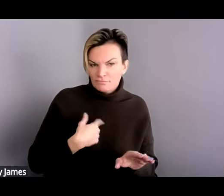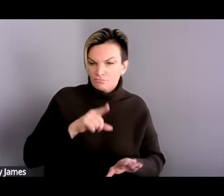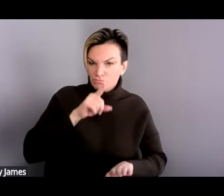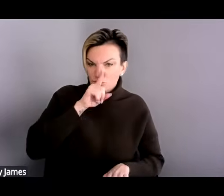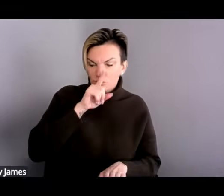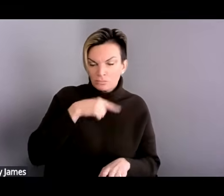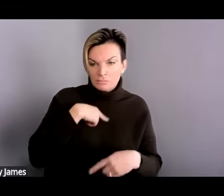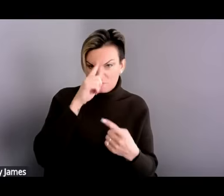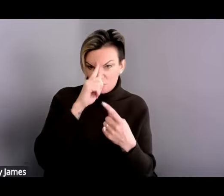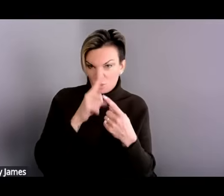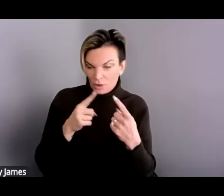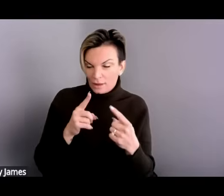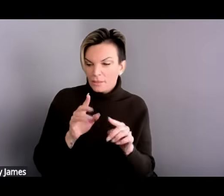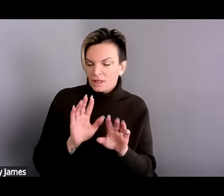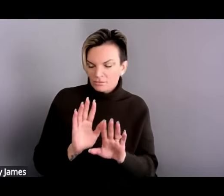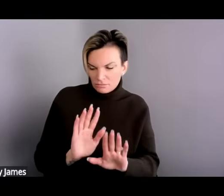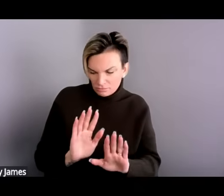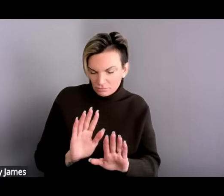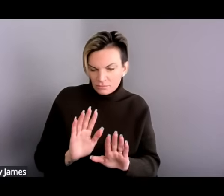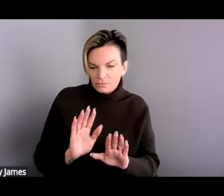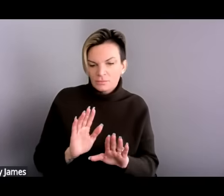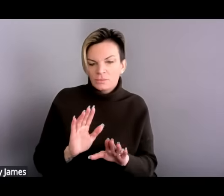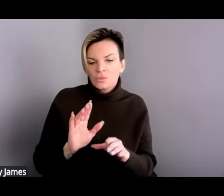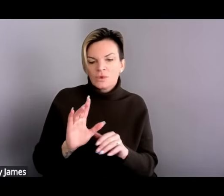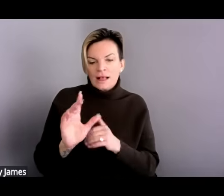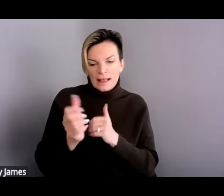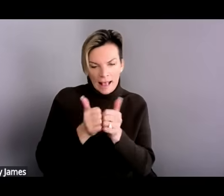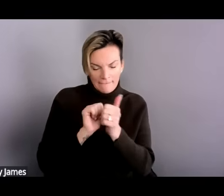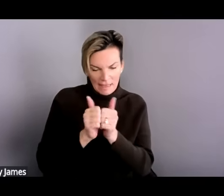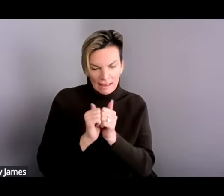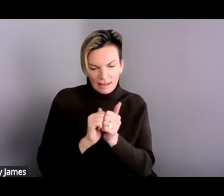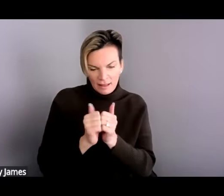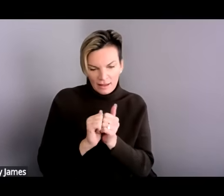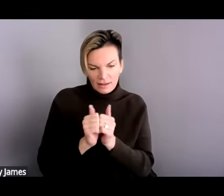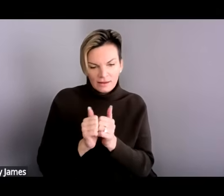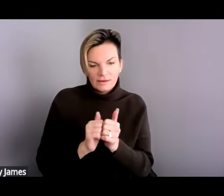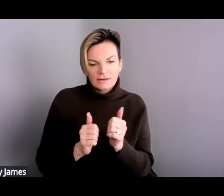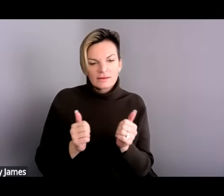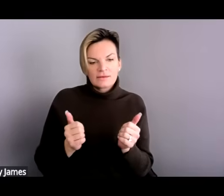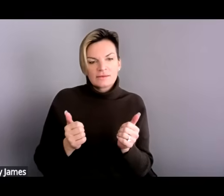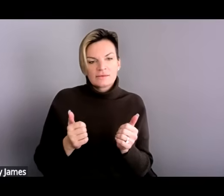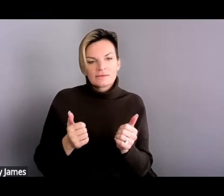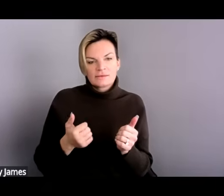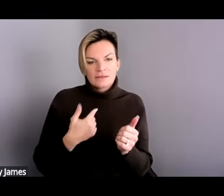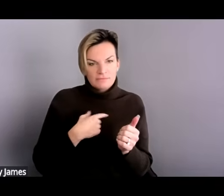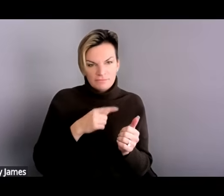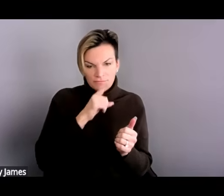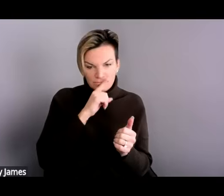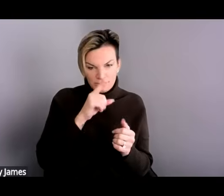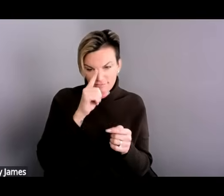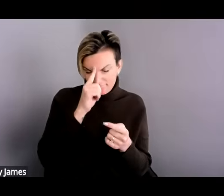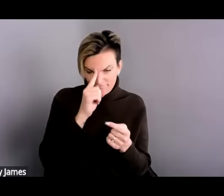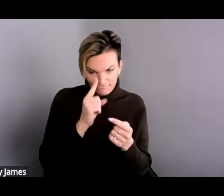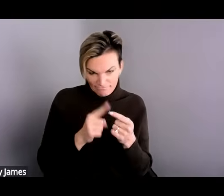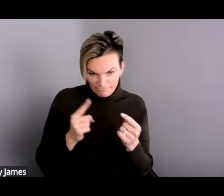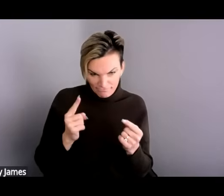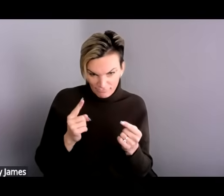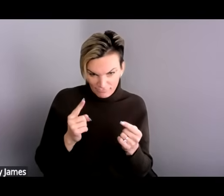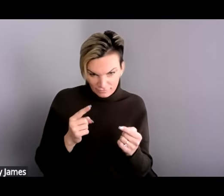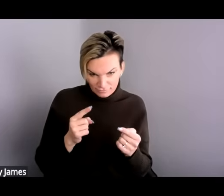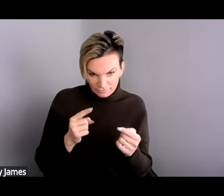think, especially when it comes to campaigns, I don't disagree that the board putting out as